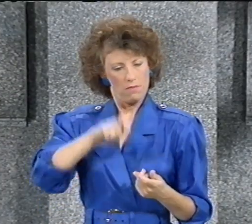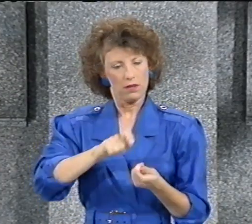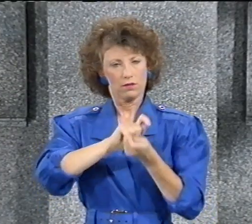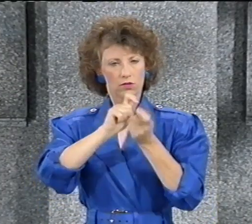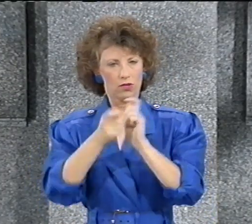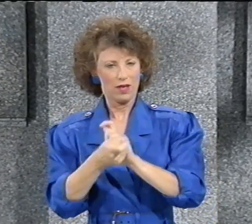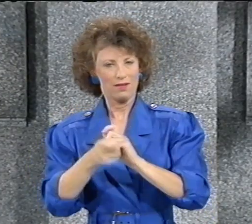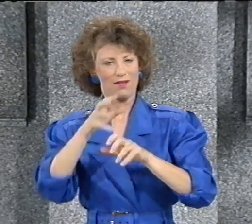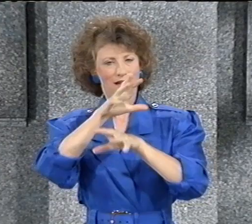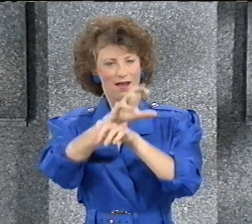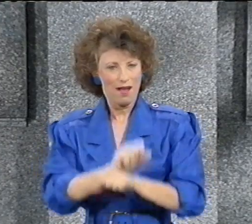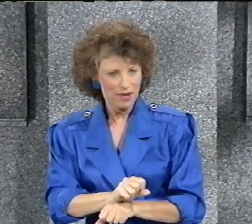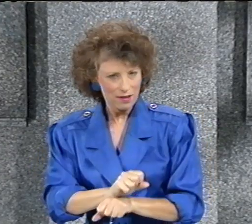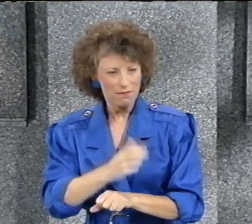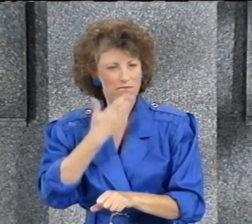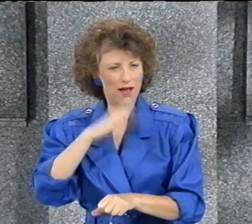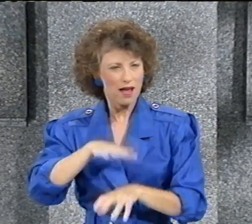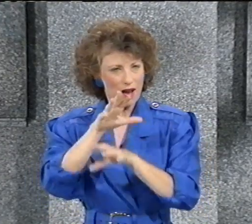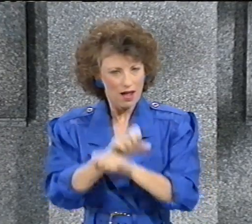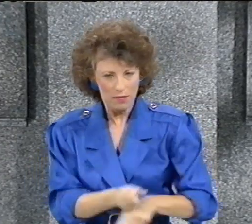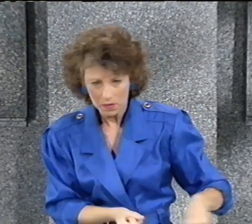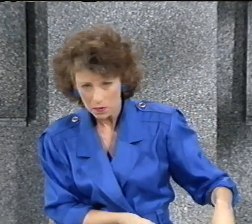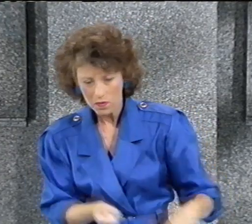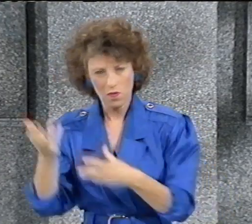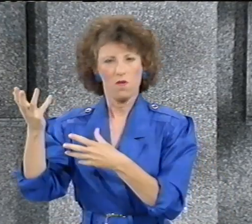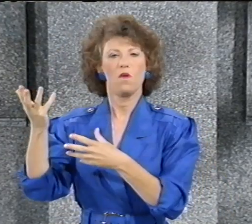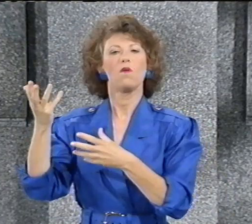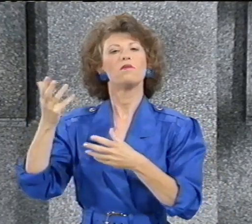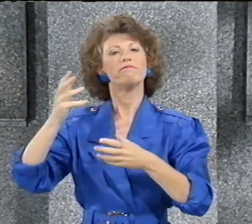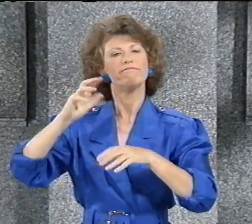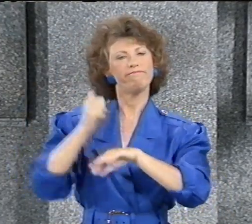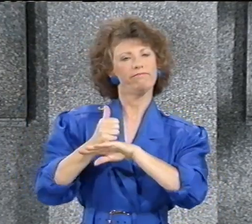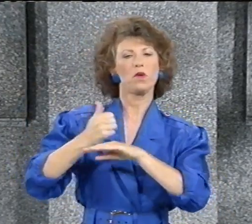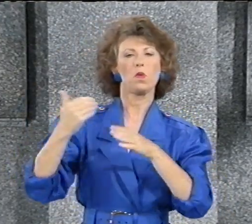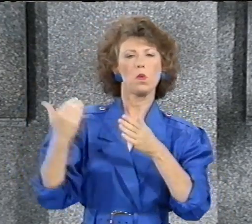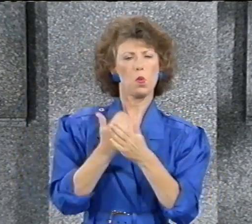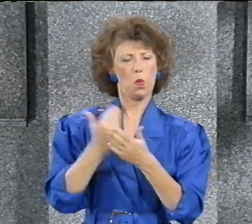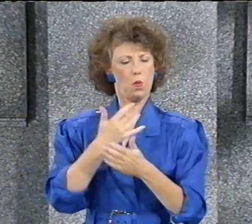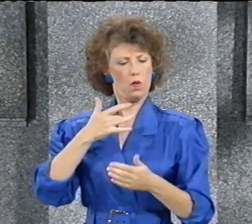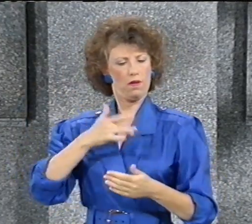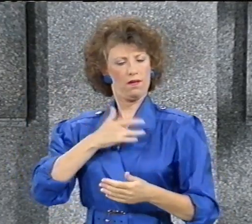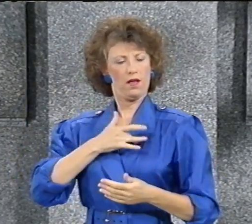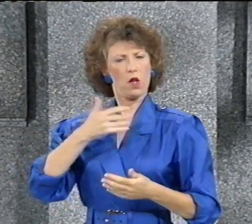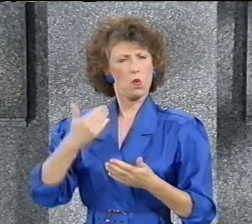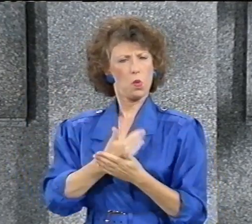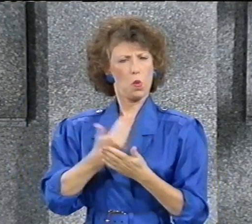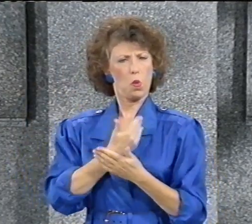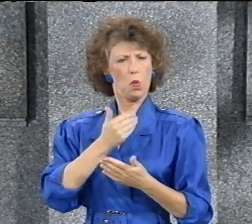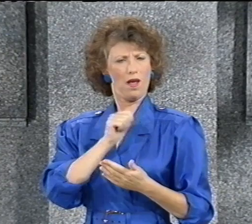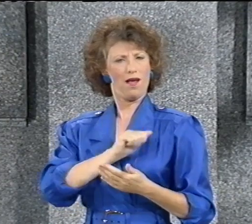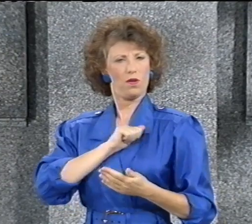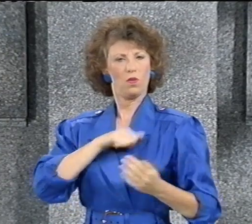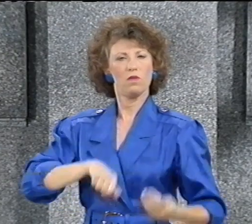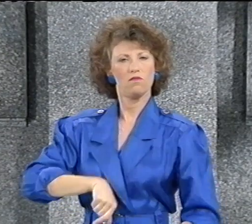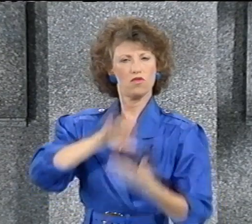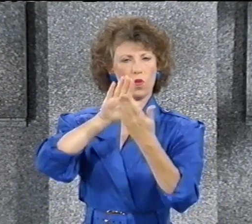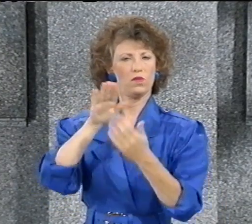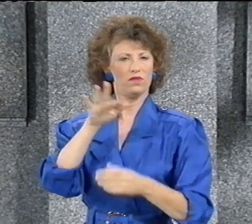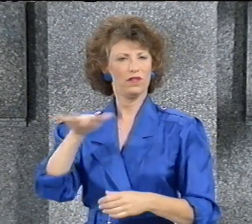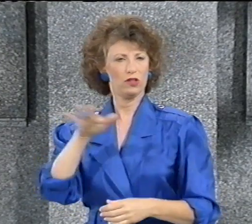So what I'm advocating is that we need to unlearn incorrect techniques and establish a new attitude or